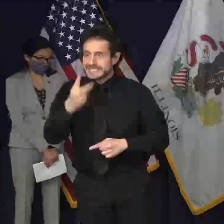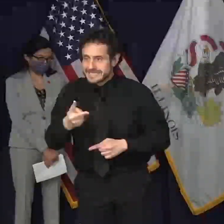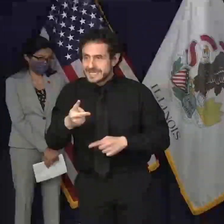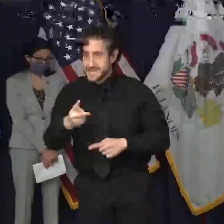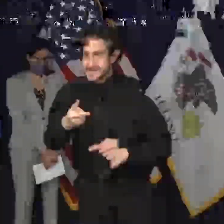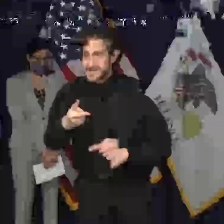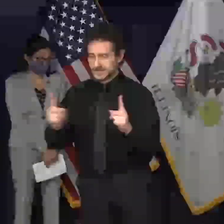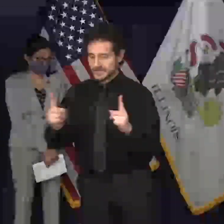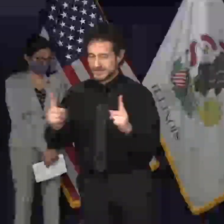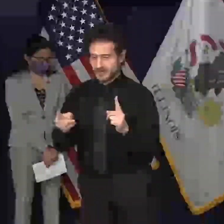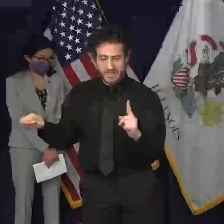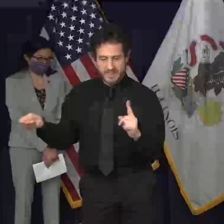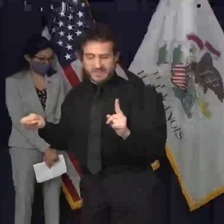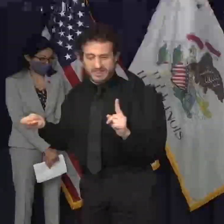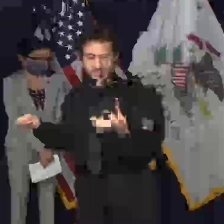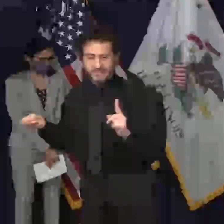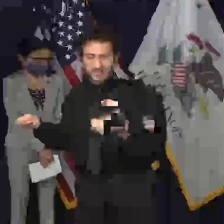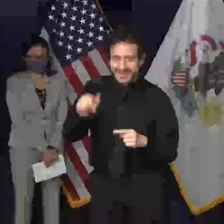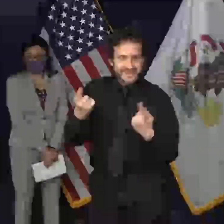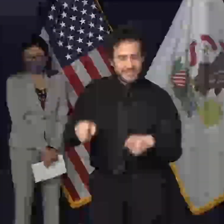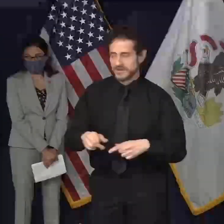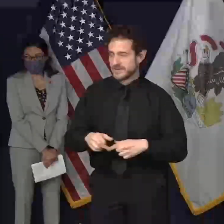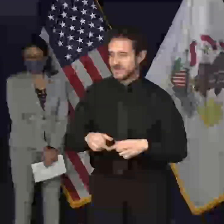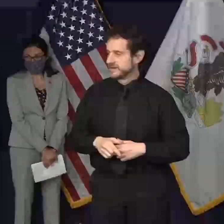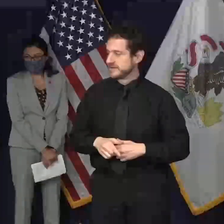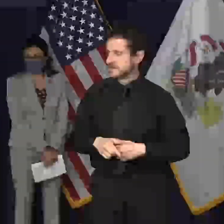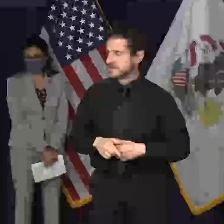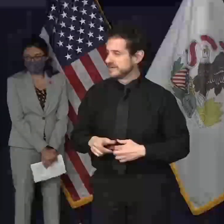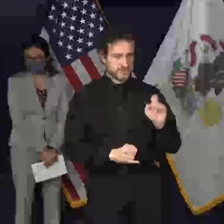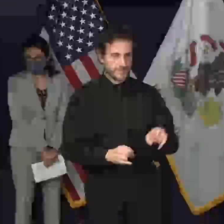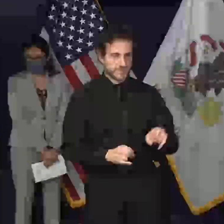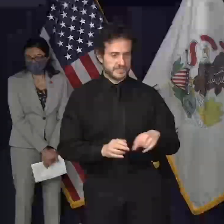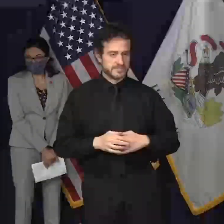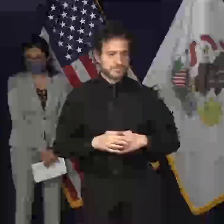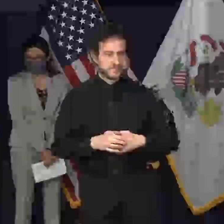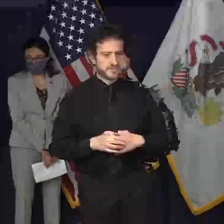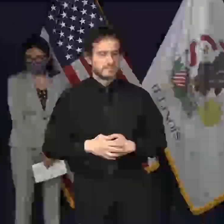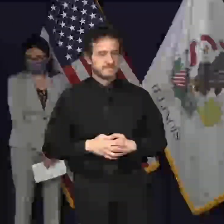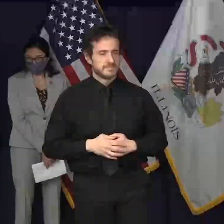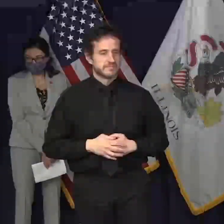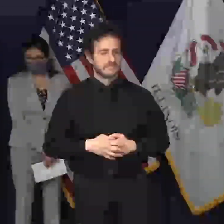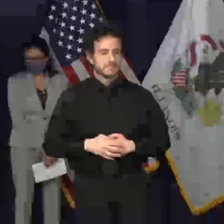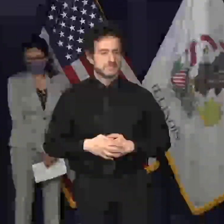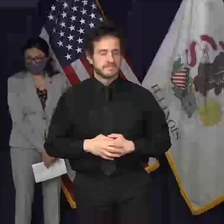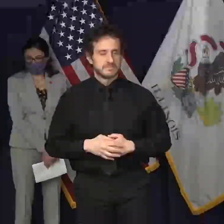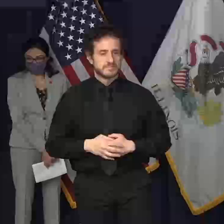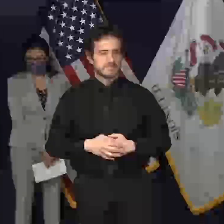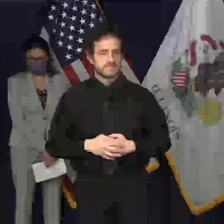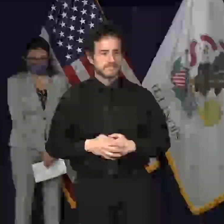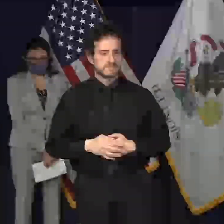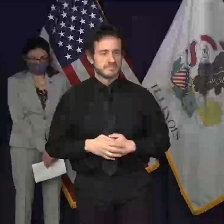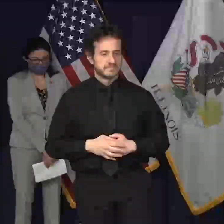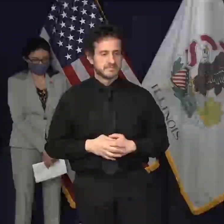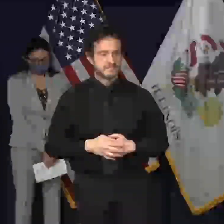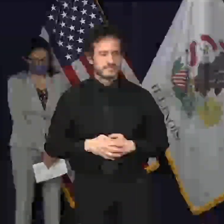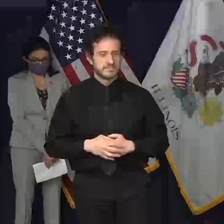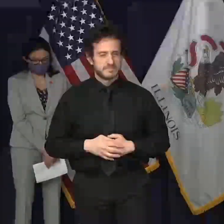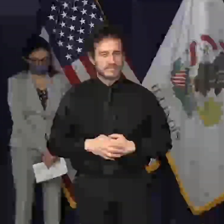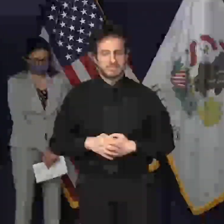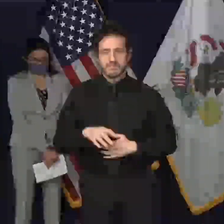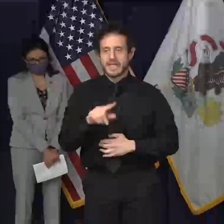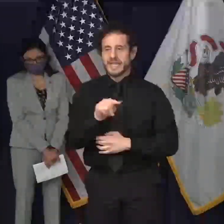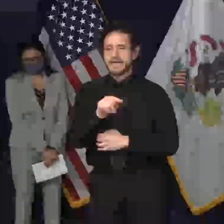even know is transmitting at the time. Craig, this is your last one. This will be the last one. Well, let me ask this for Maria Palma from